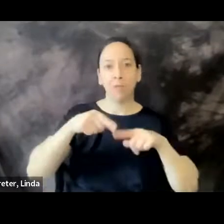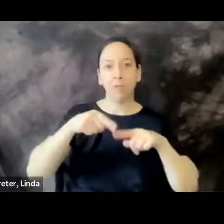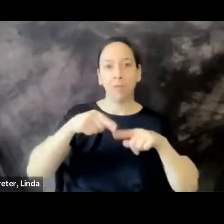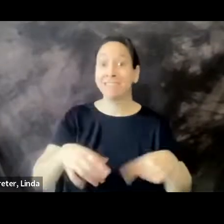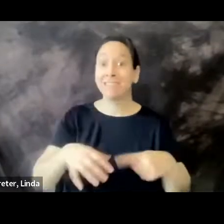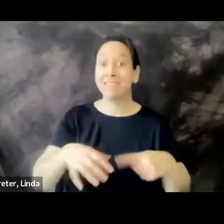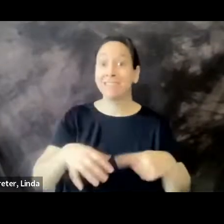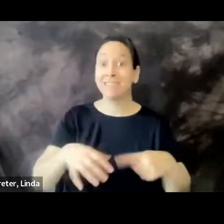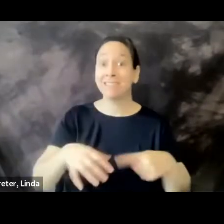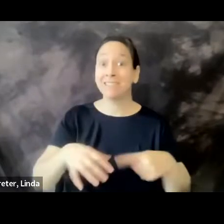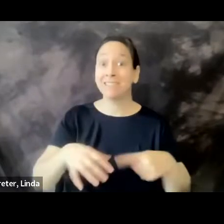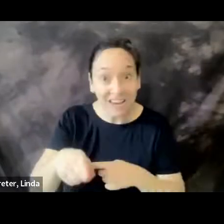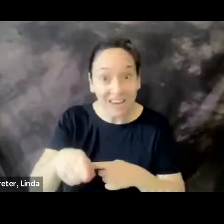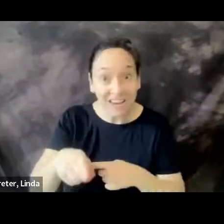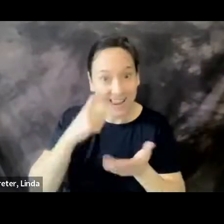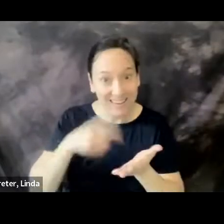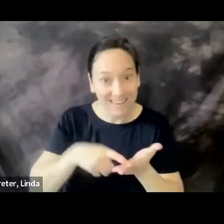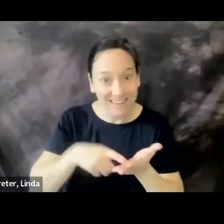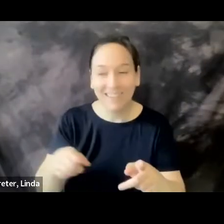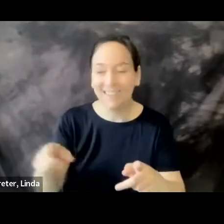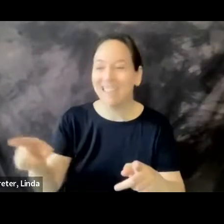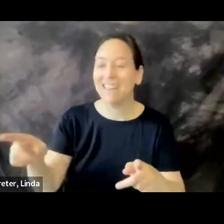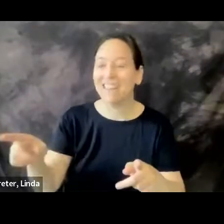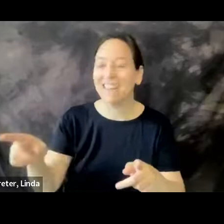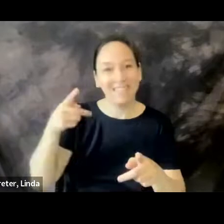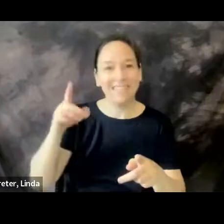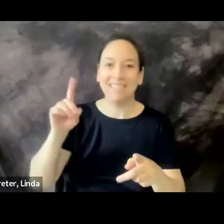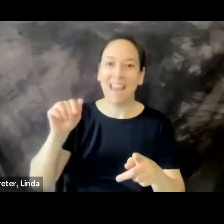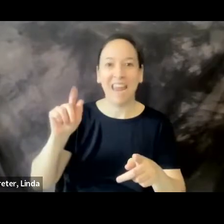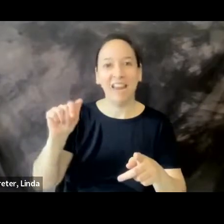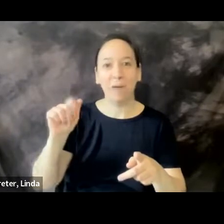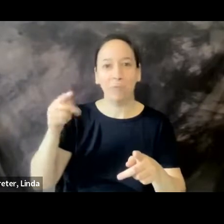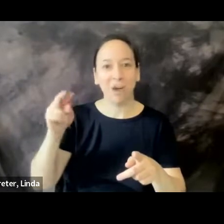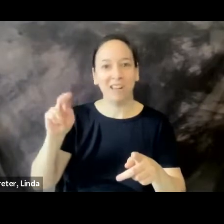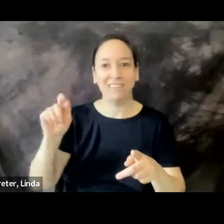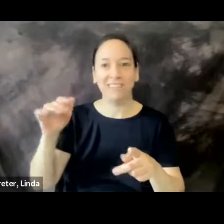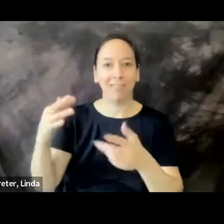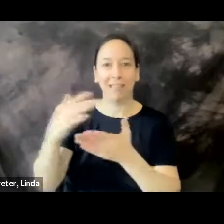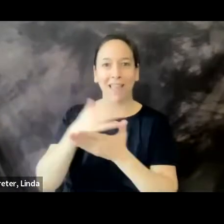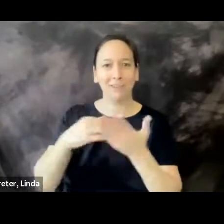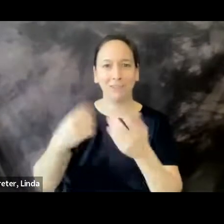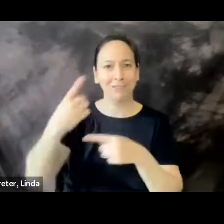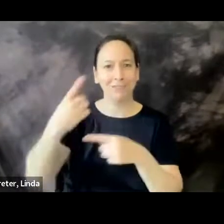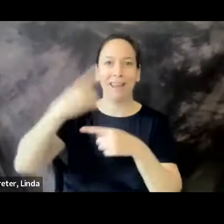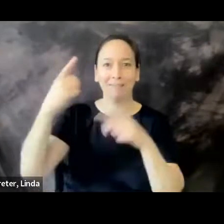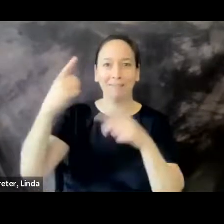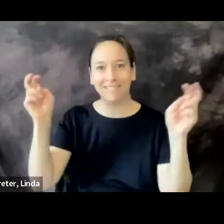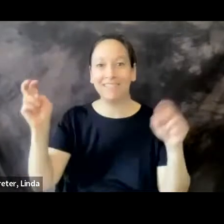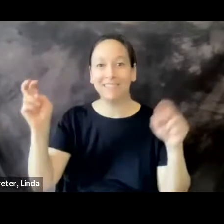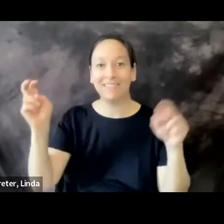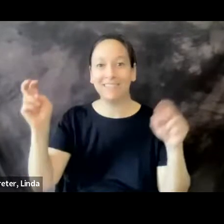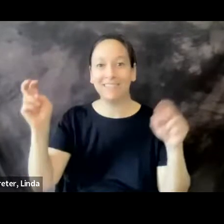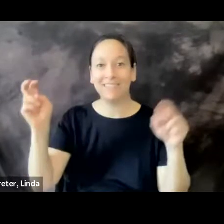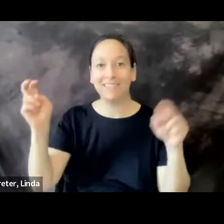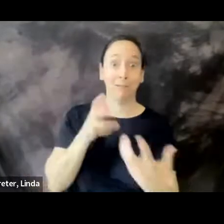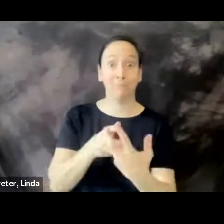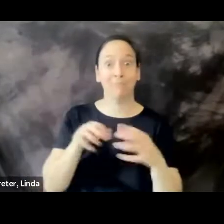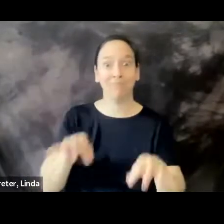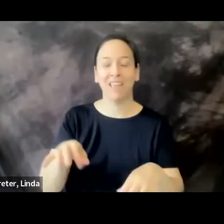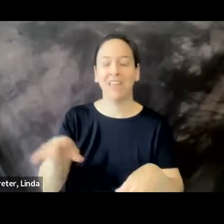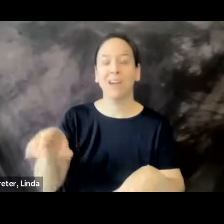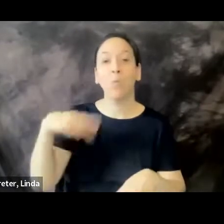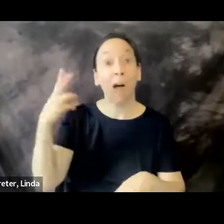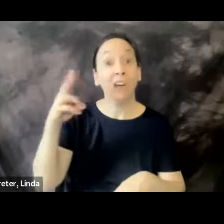you identified as the data privacy collection day, is really appropriate. So in the DC area, we